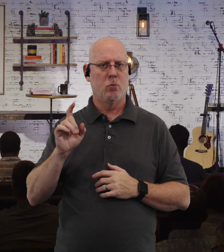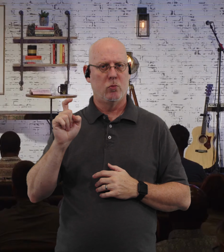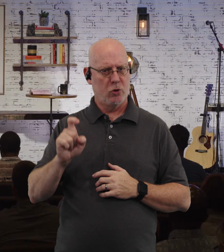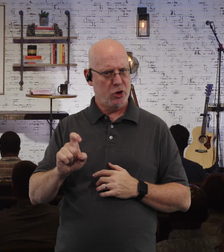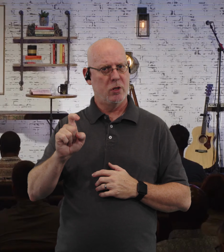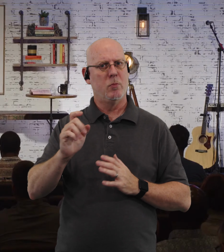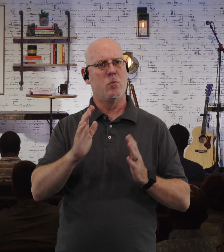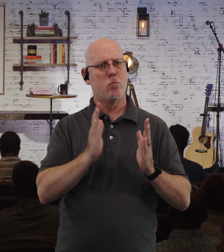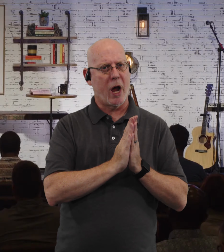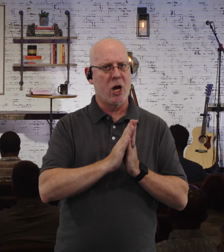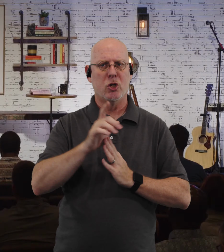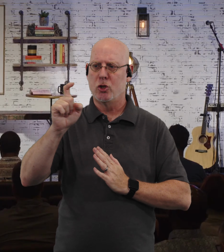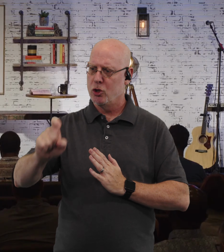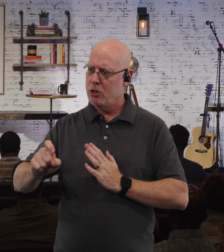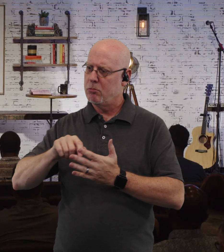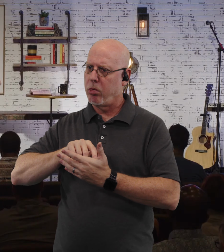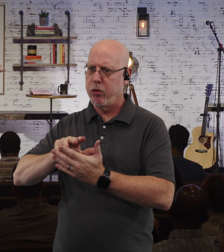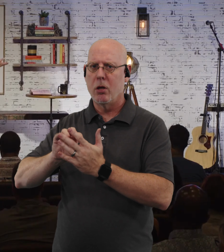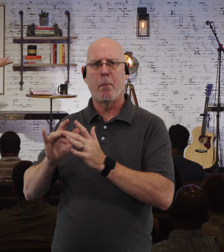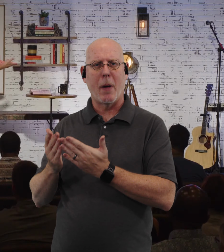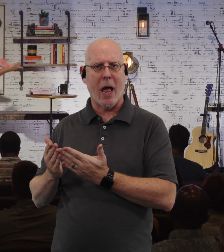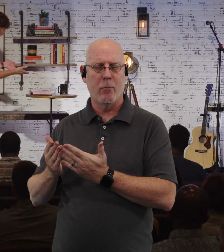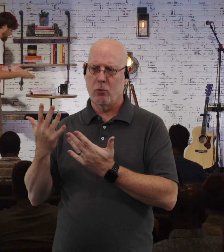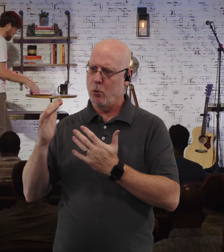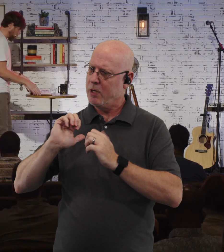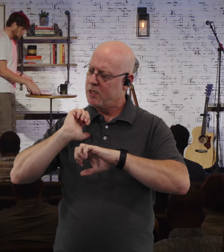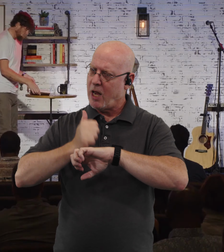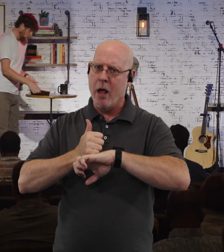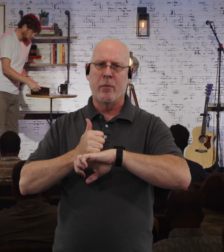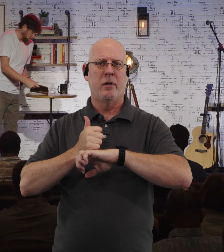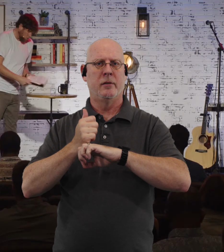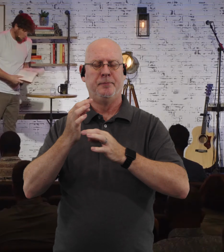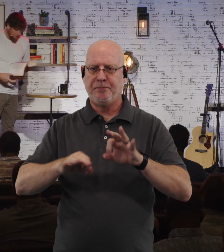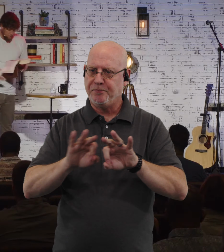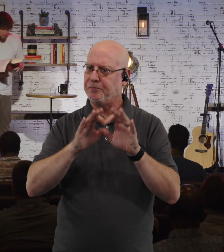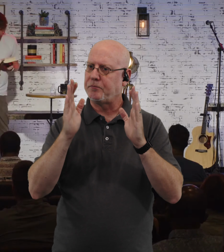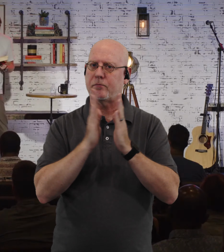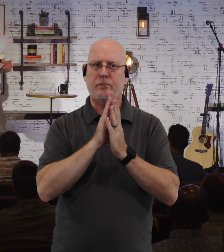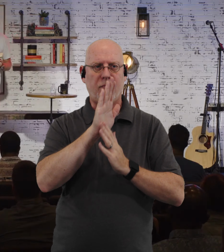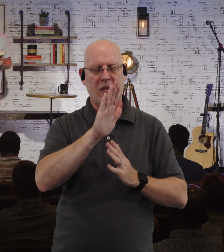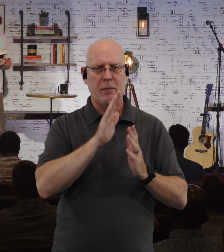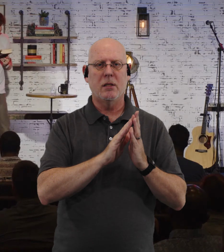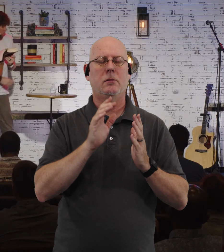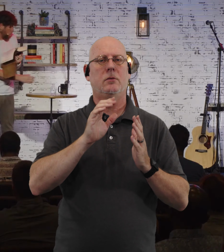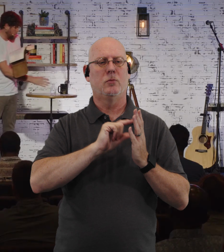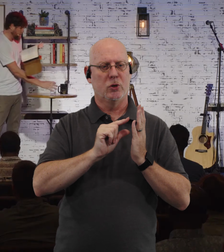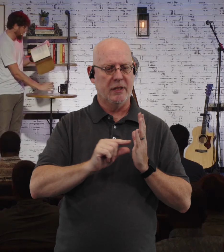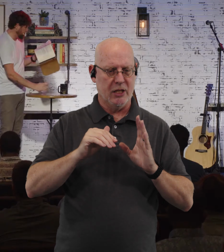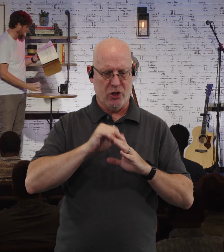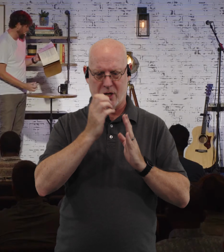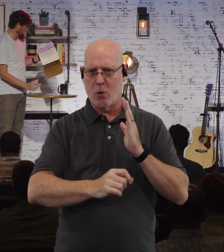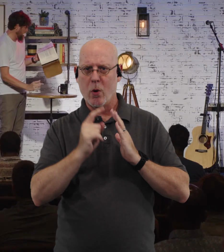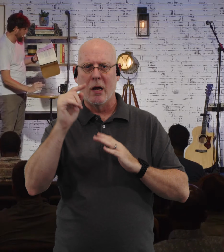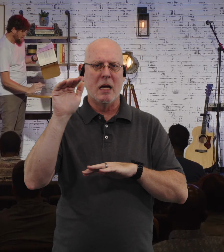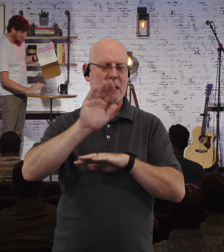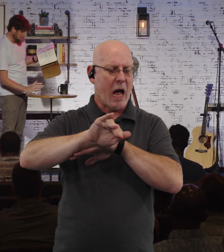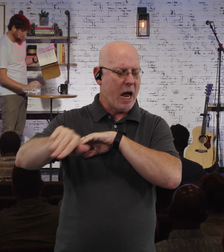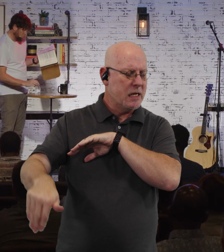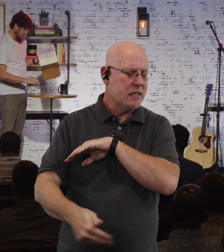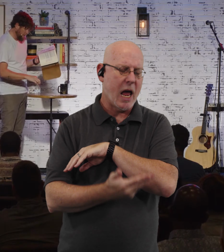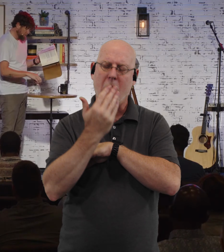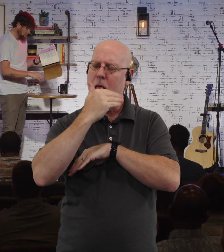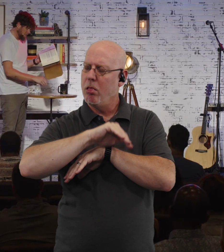should be people of prayer, we should be people of the word. Paul has already established the importance of prayer as he does in all of his epistles in chapter 1 when he says night and day,